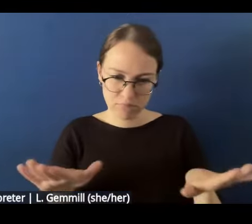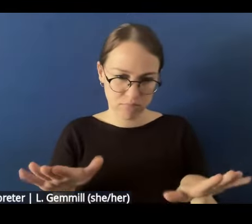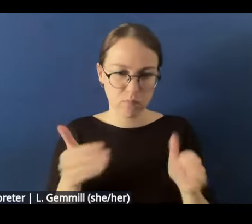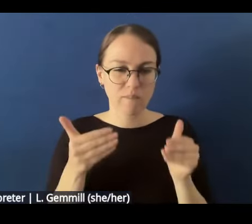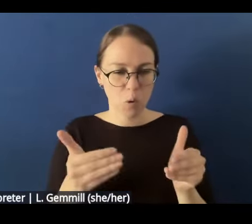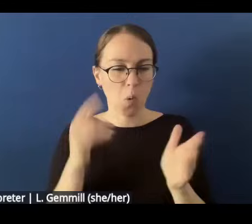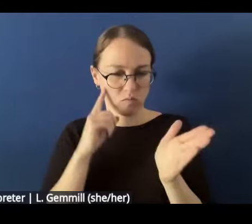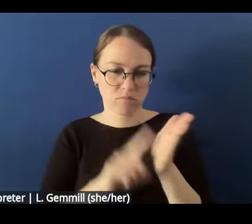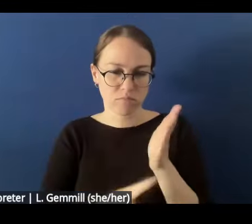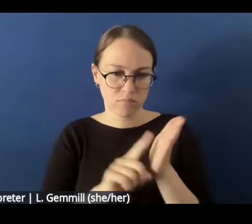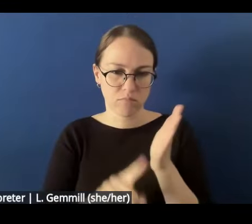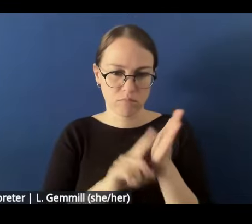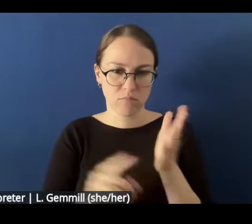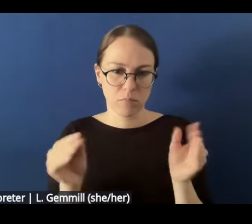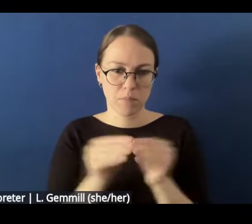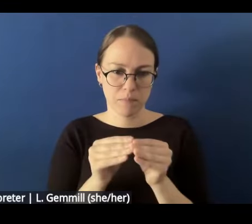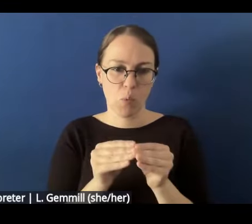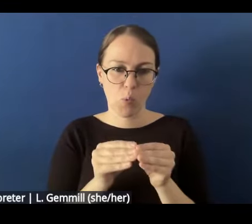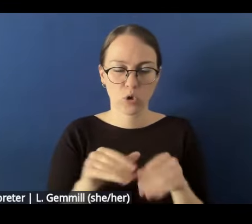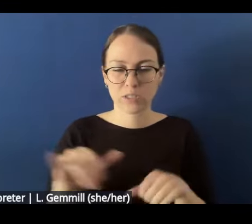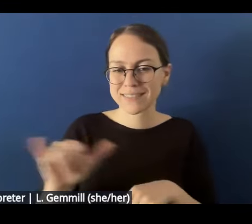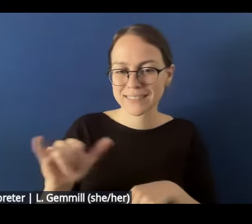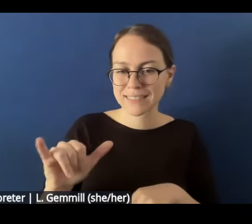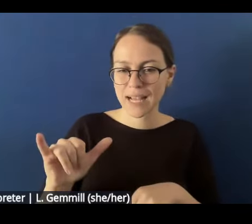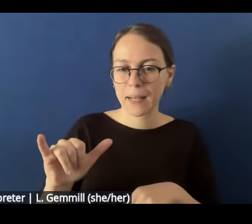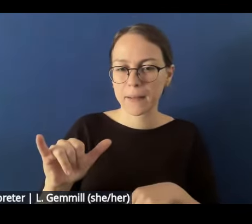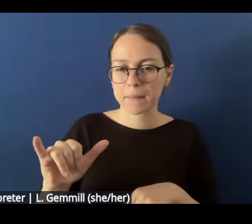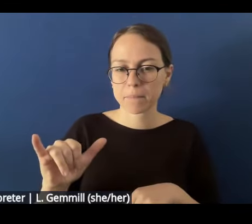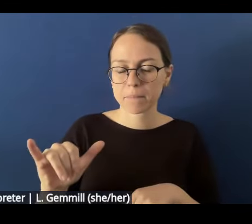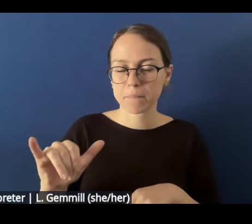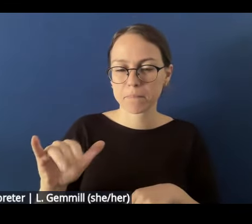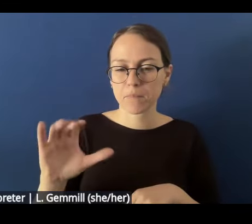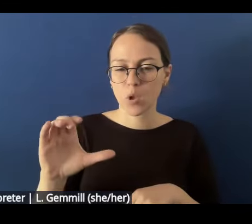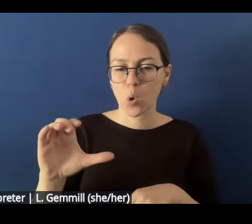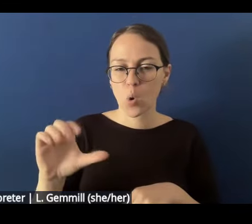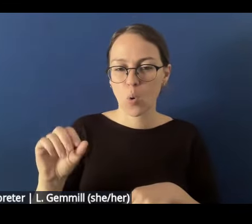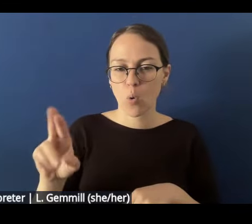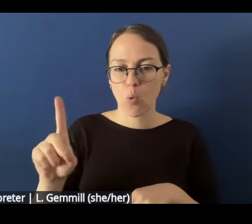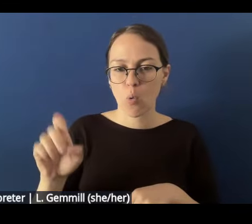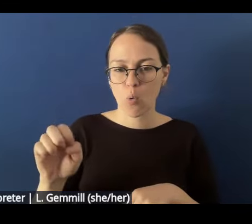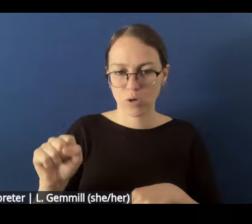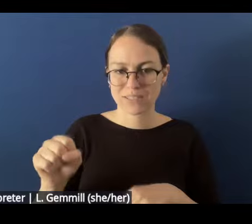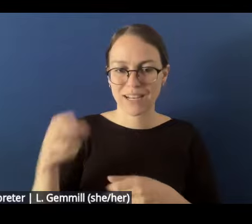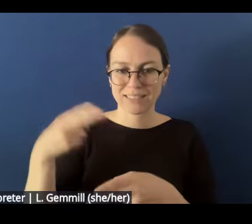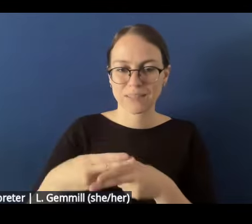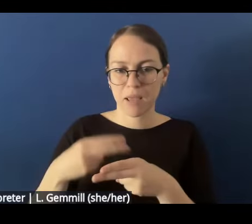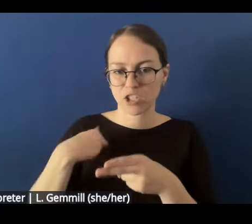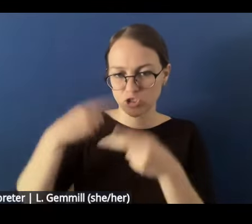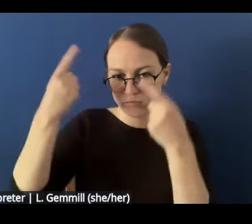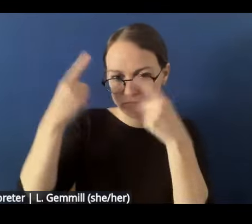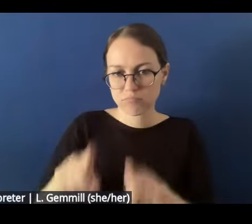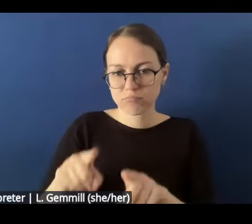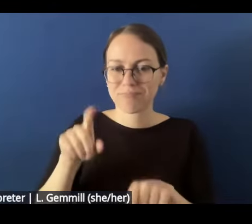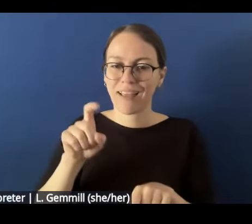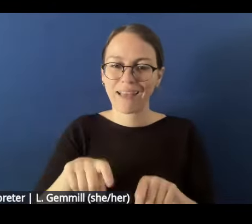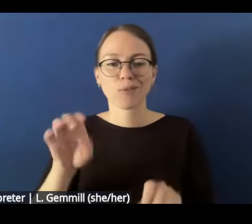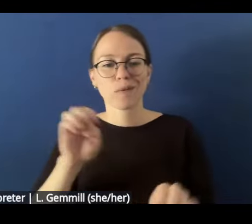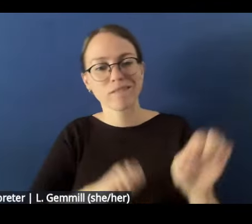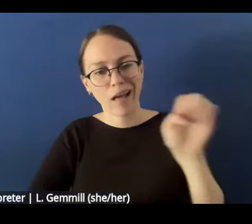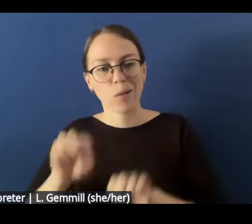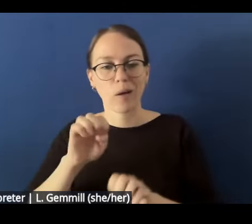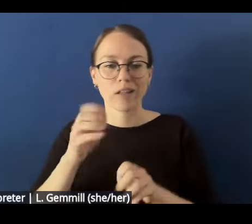lot of the same reasons that Member Cortez mentioned. I think we have to take that next step and try to It would take the next evaluate step and based on the notice it. evidence. I that mean, we if have. if you went